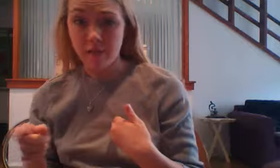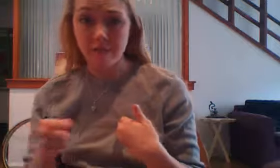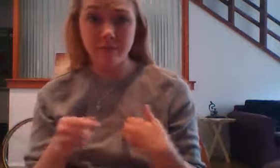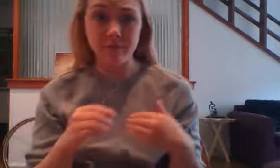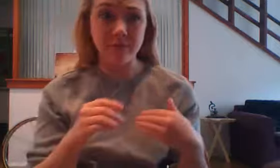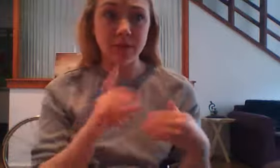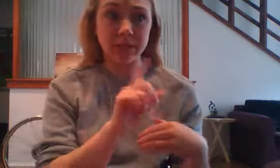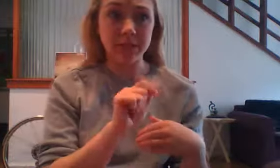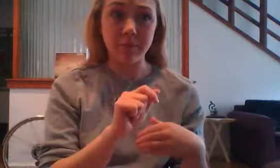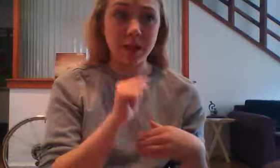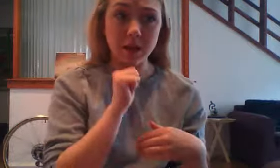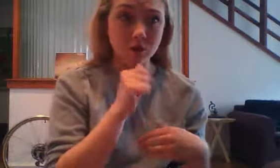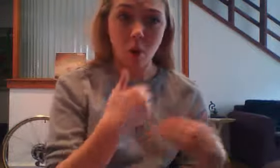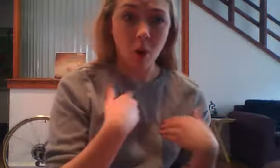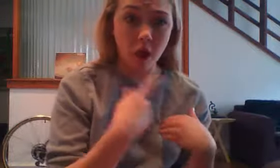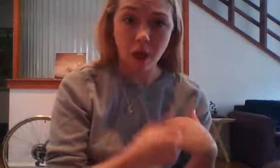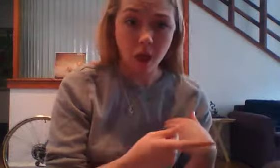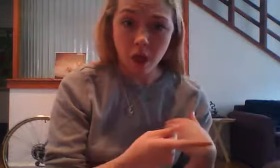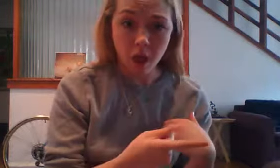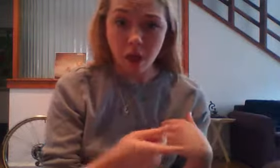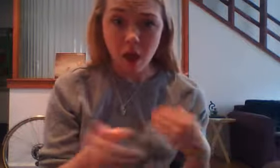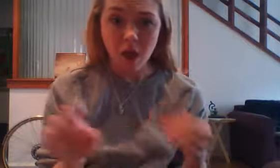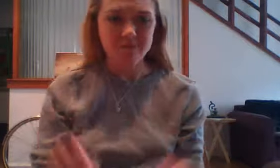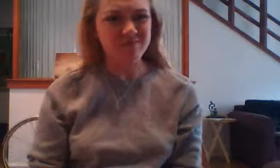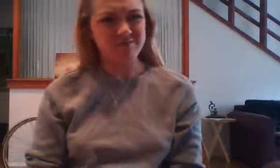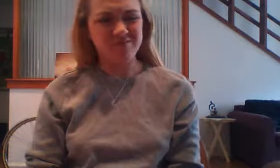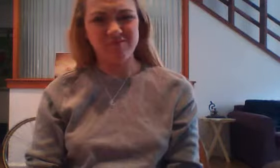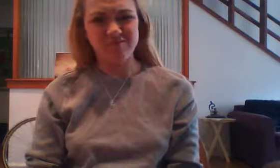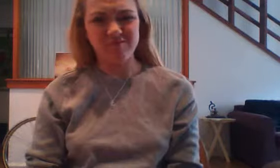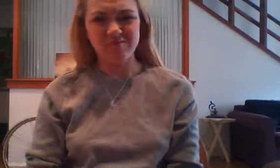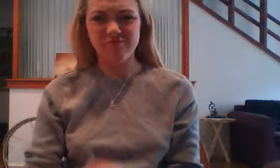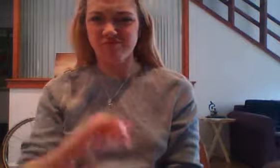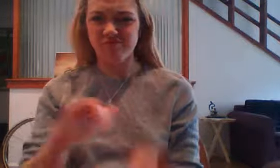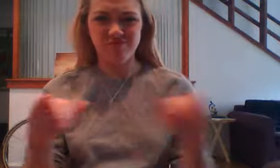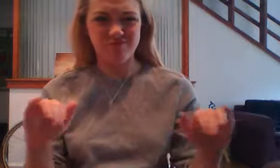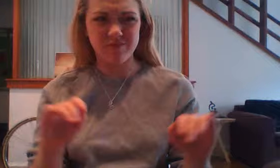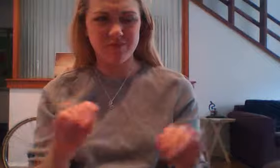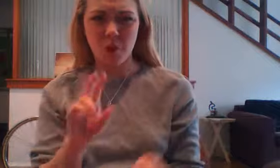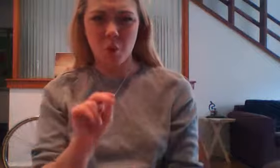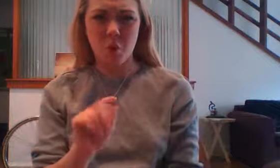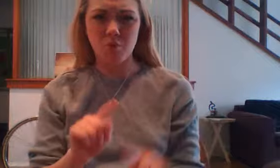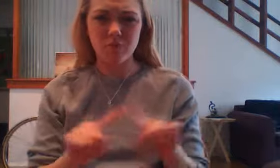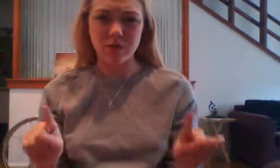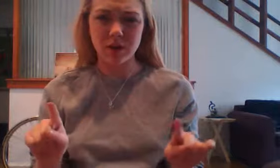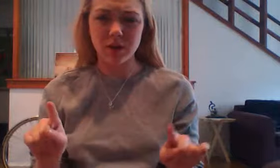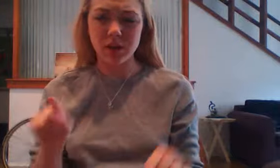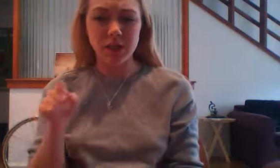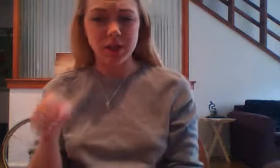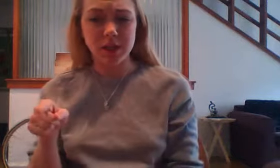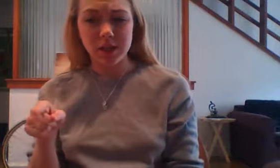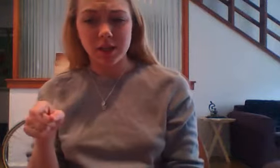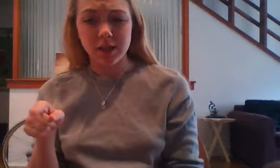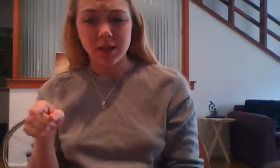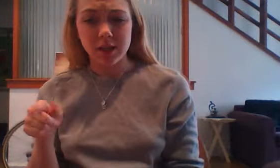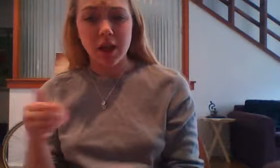But how I frame it is that you are in one or two camps, but you're different paradigms. You either have a disability or you're going to have a disability if you live long